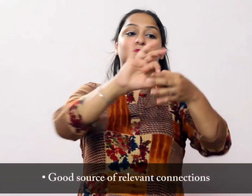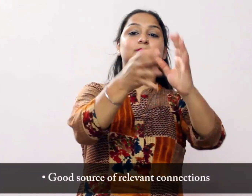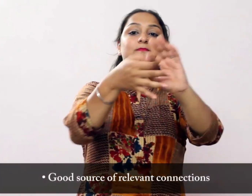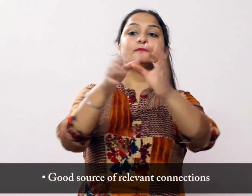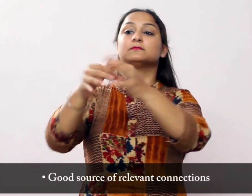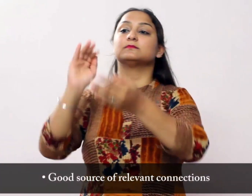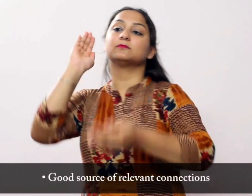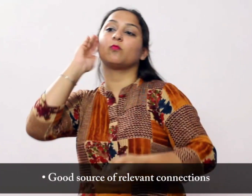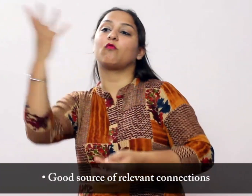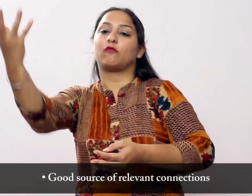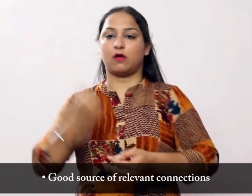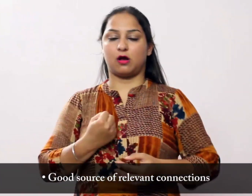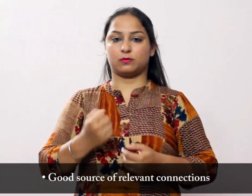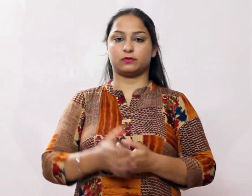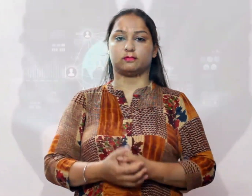good source of relevant connections,